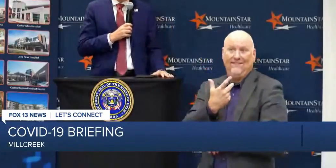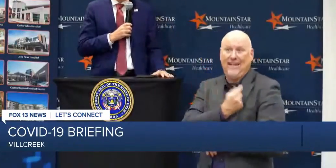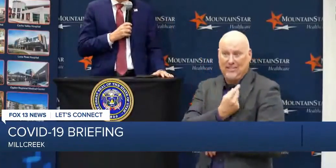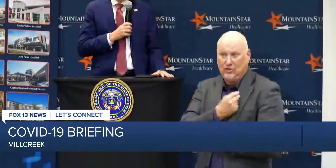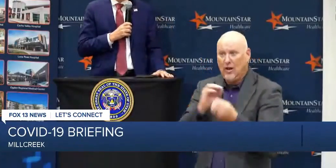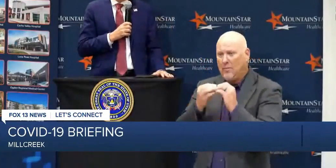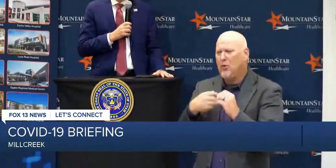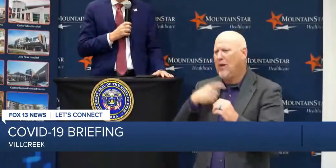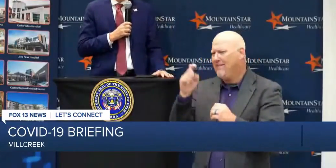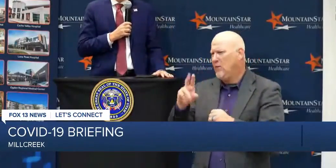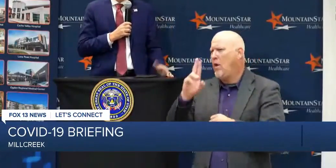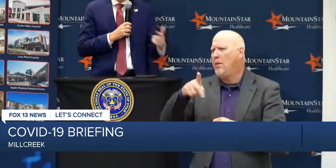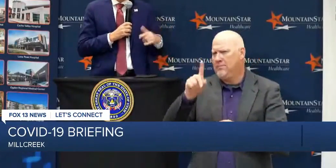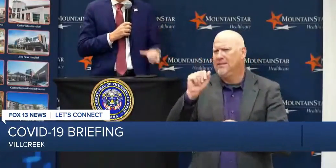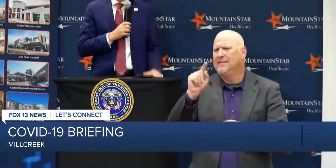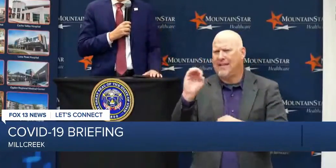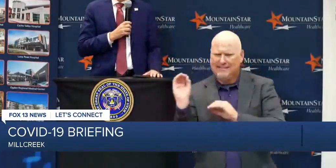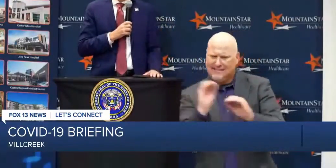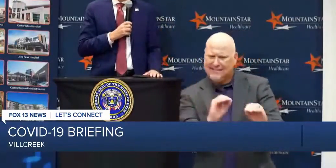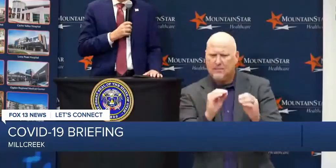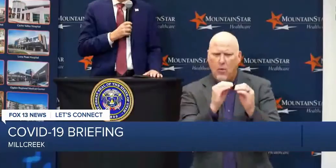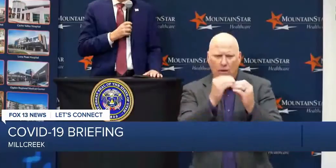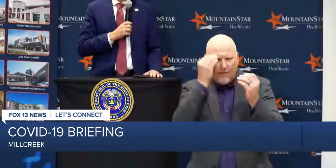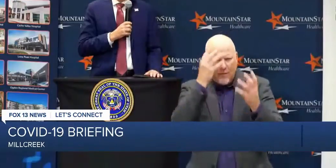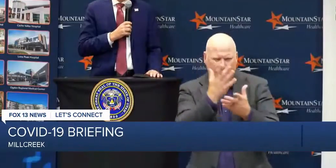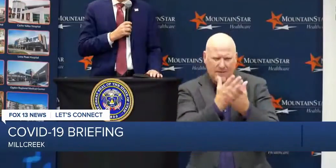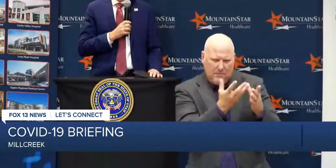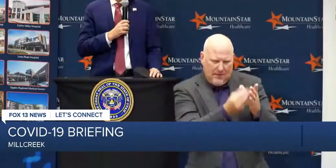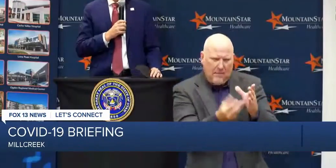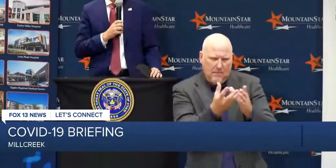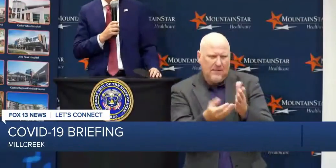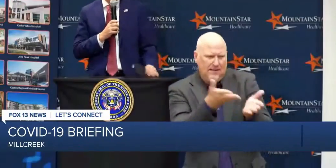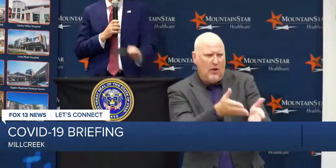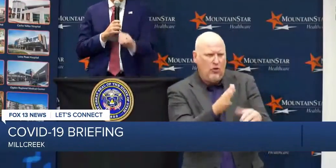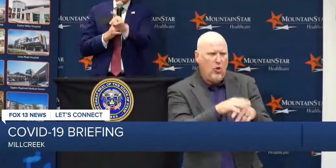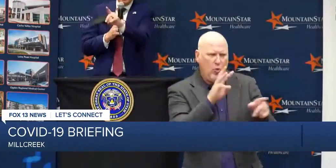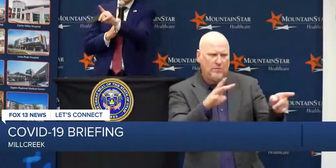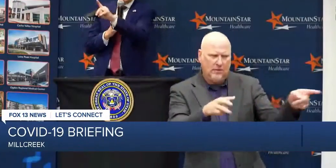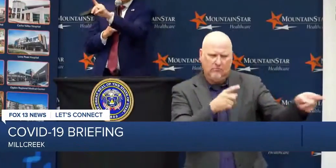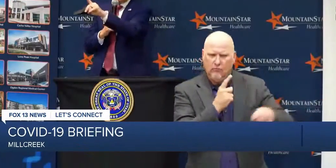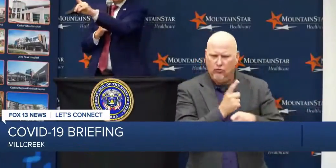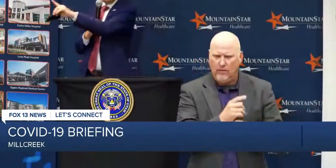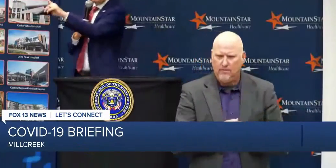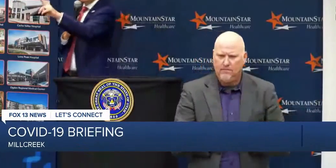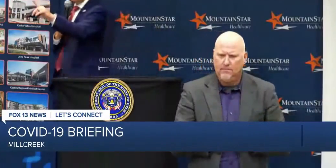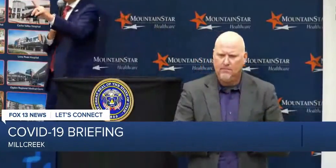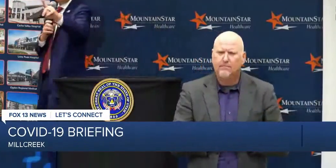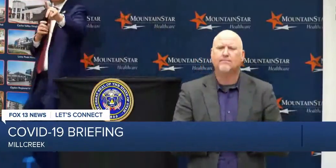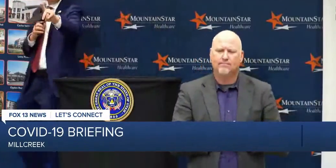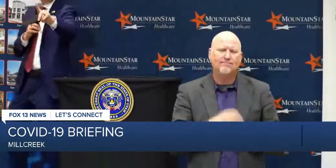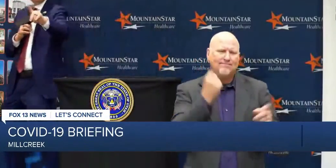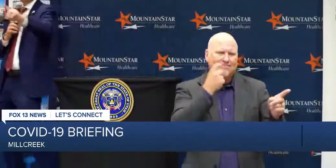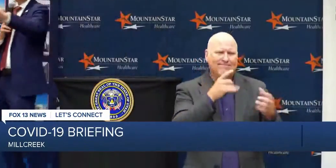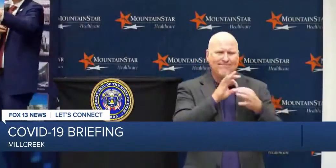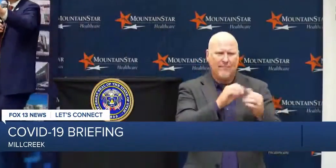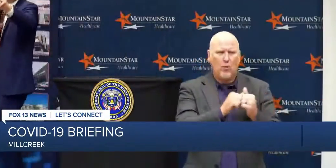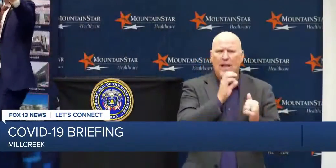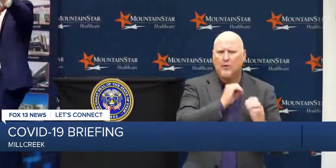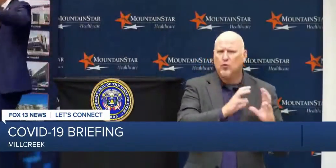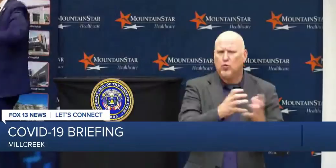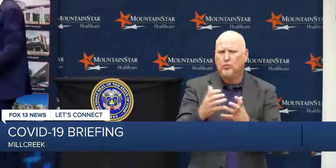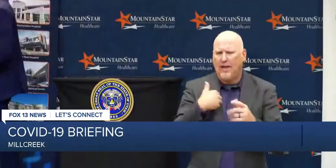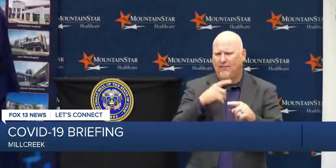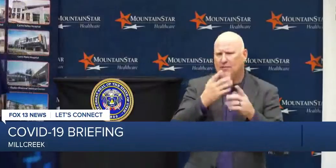makes sense to differentiate between those age groups, and we'll work with our data teams on getting that happen. Okay, the last question, Dr. Hoppins, who had the last